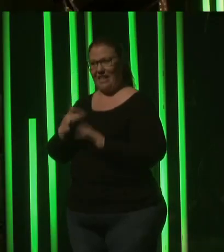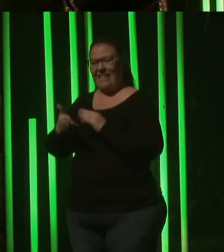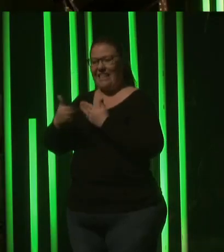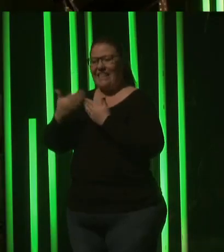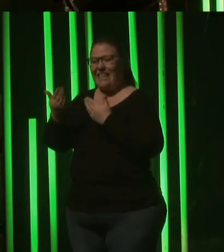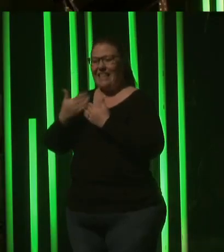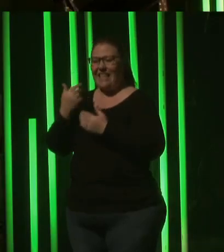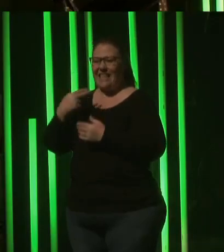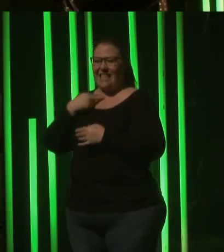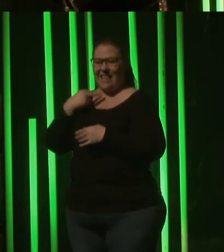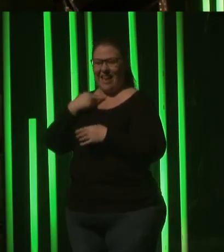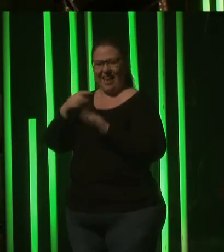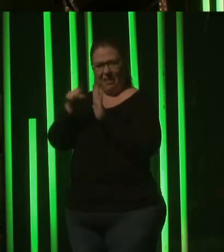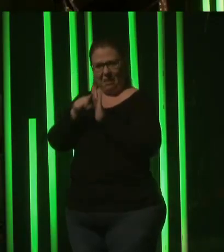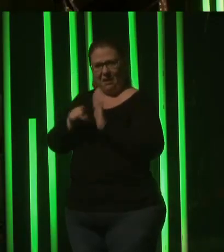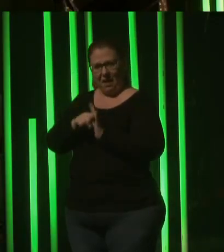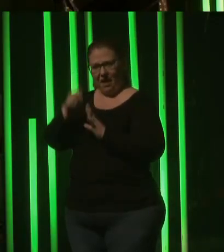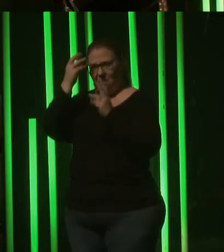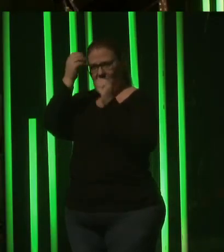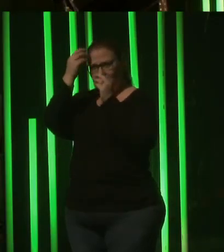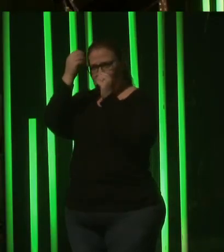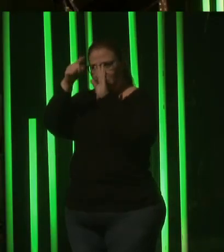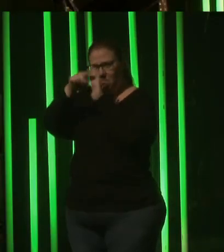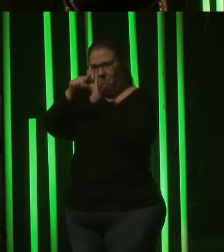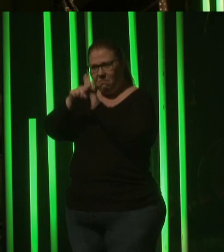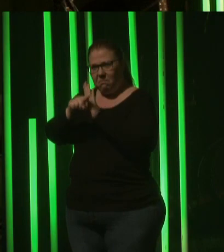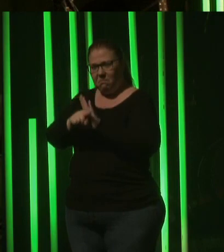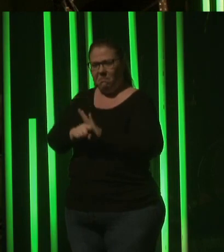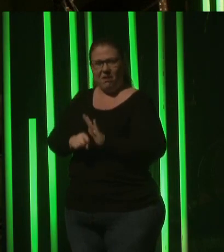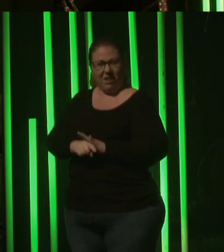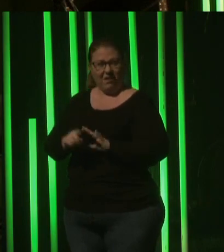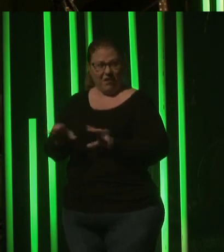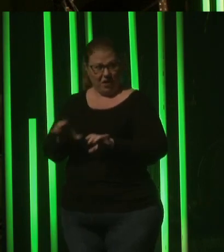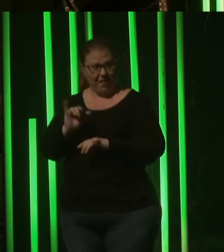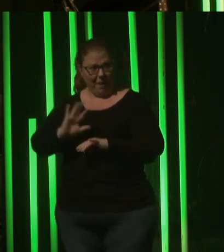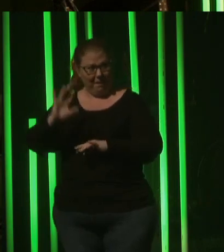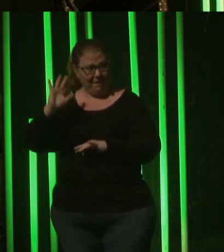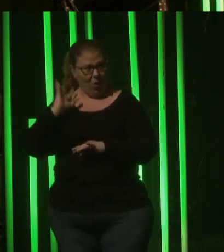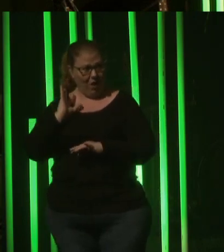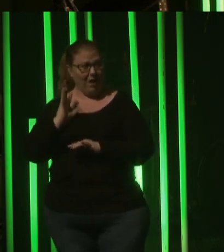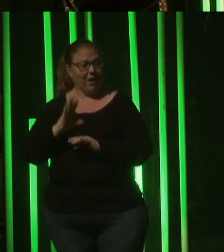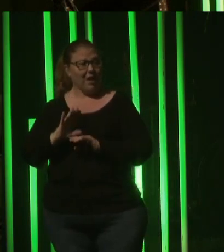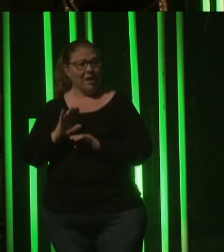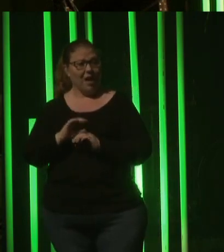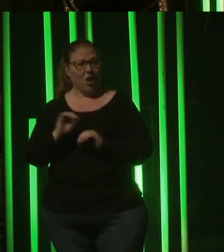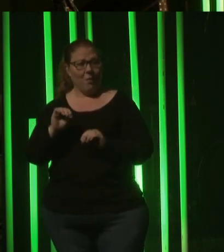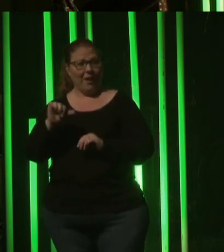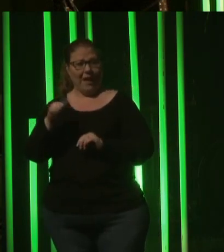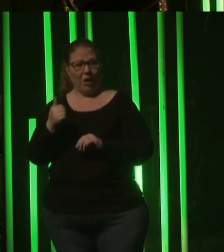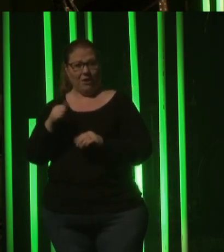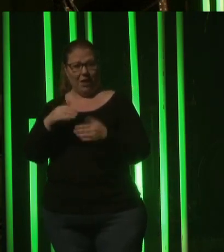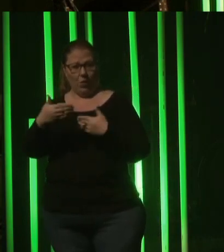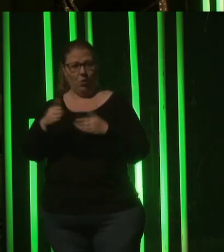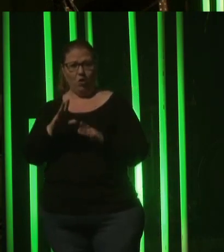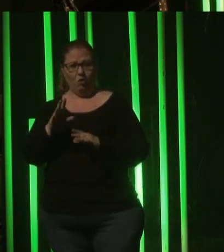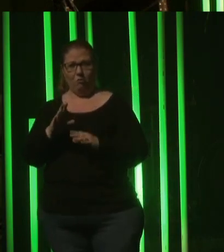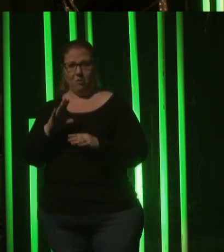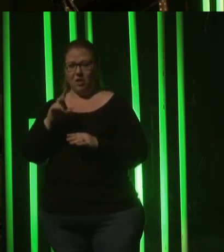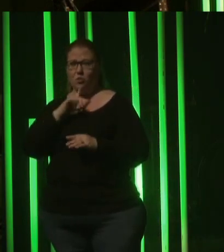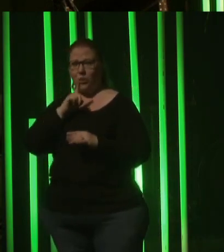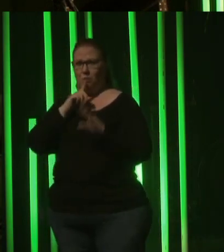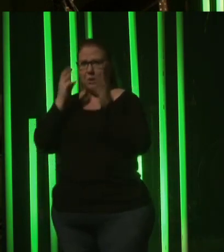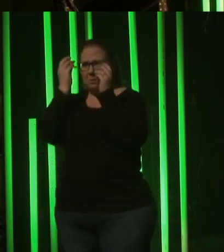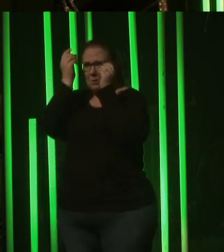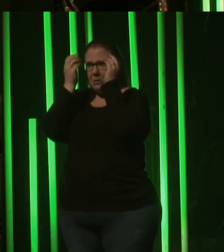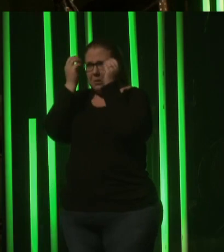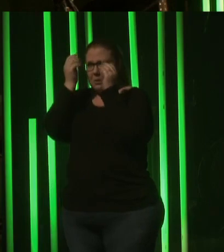negative self-talk. Have you ever had negative self-talk? Have you ever done that before? Literally, where nobody else in the room, you're just talking to yourself. Yeah. And you